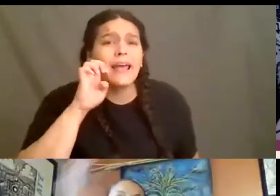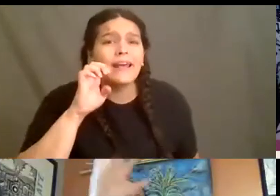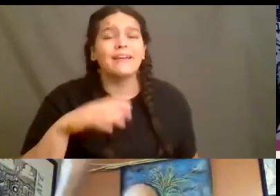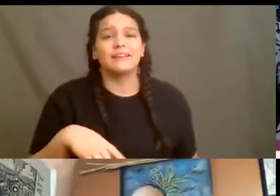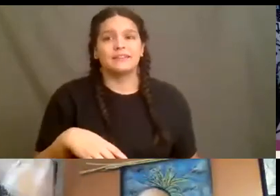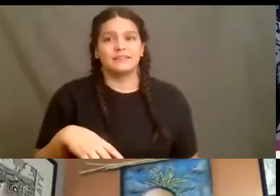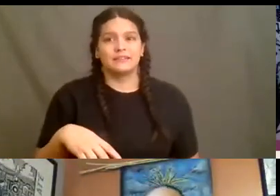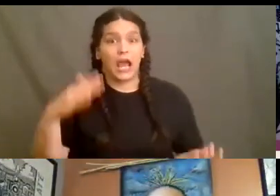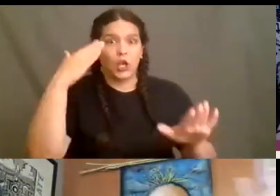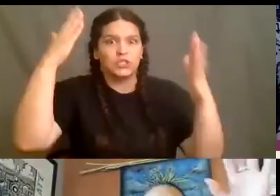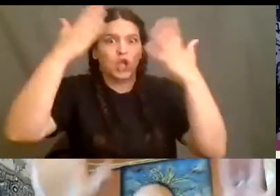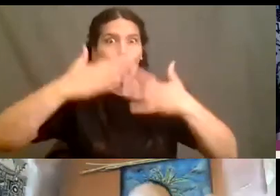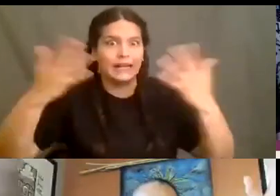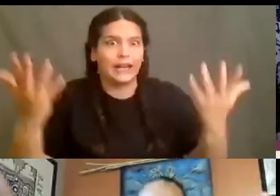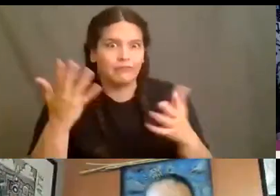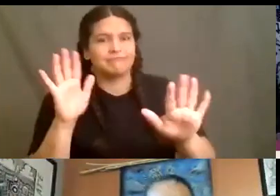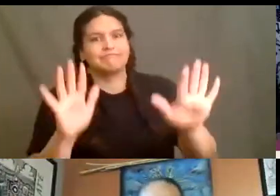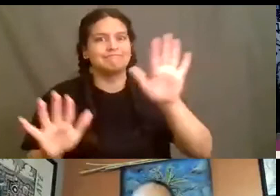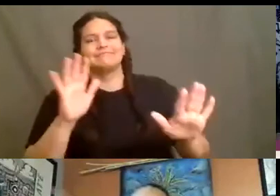know it's all dark in here. I'm like,